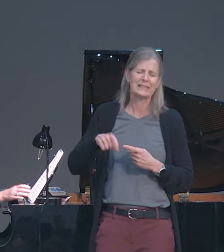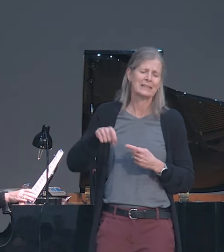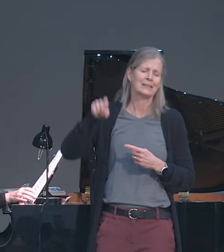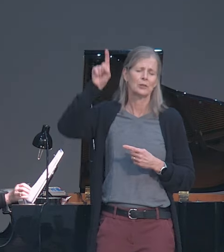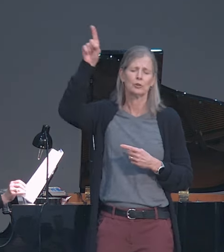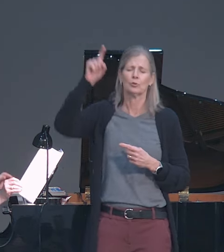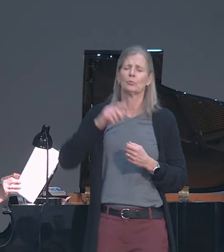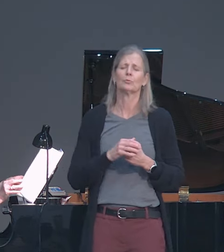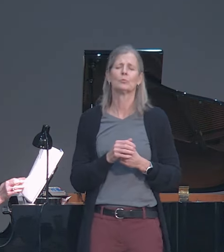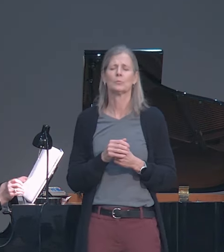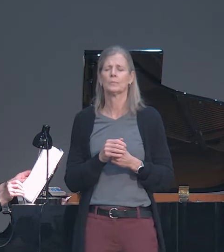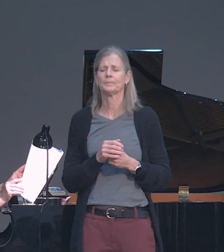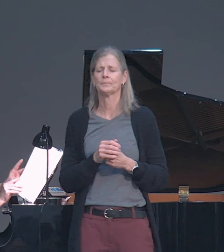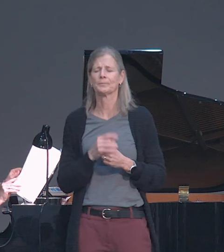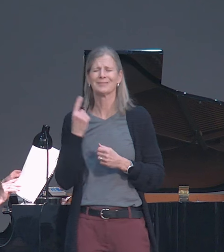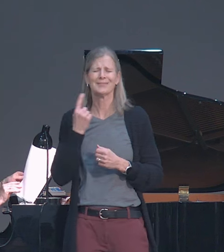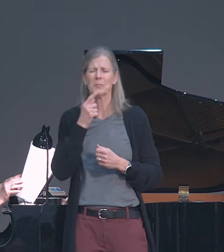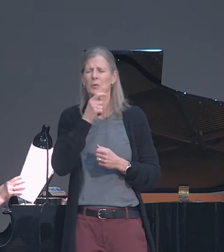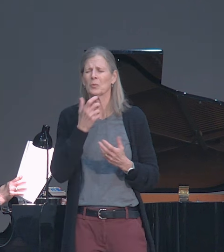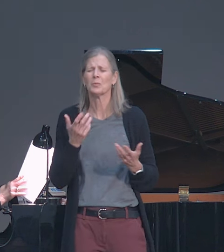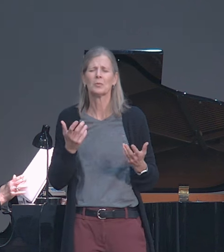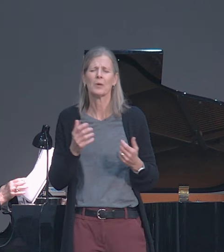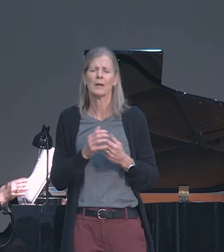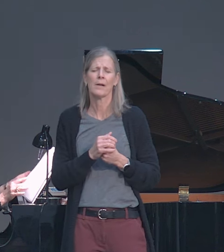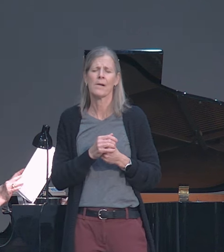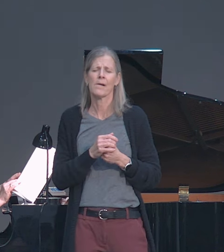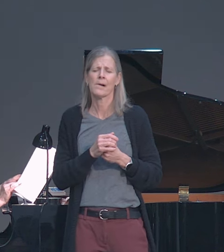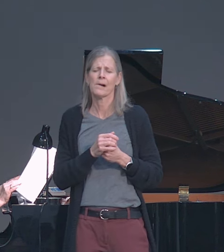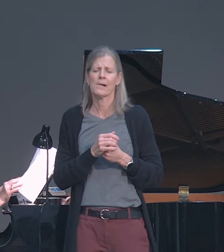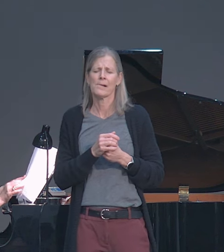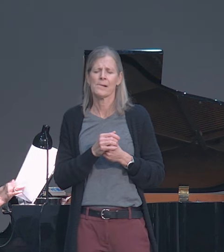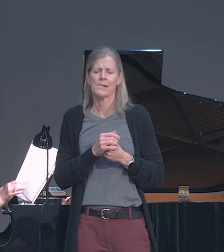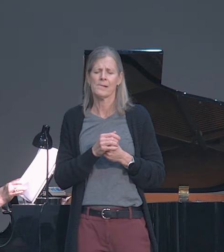You, someone who